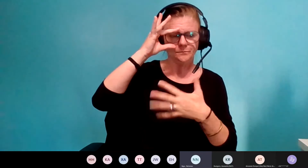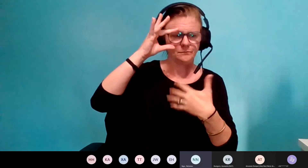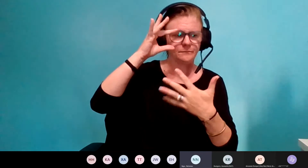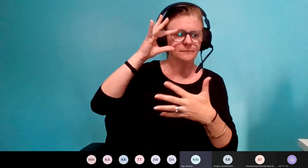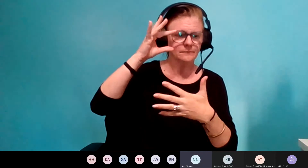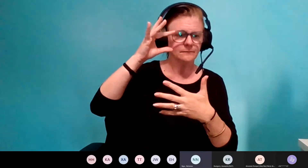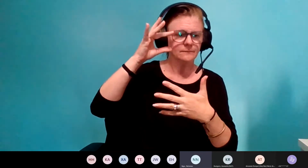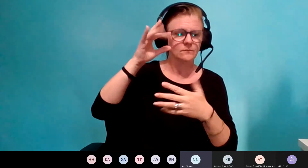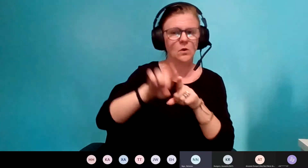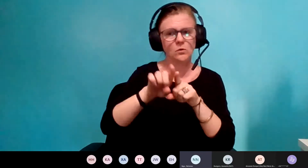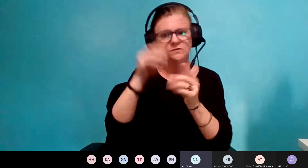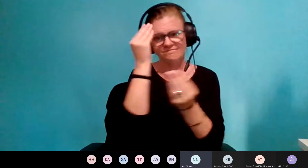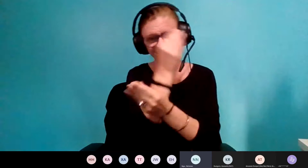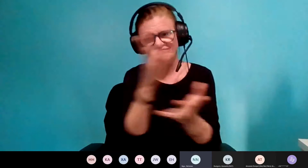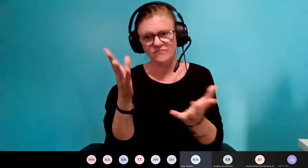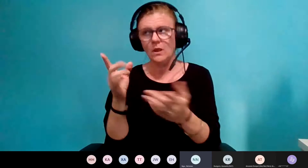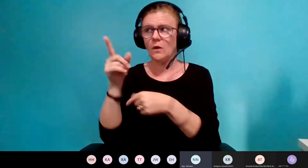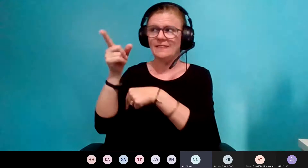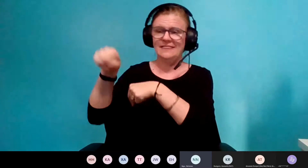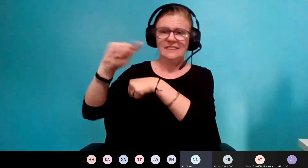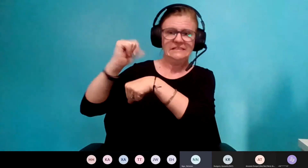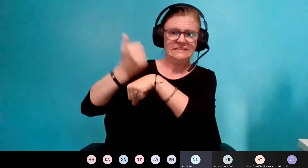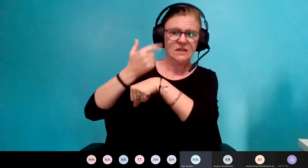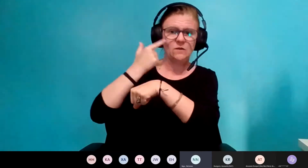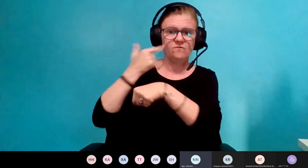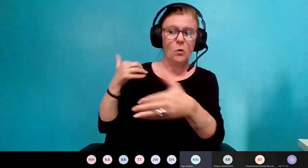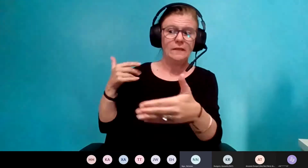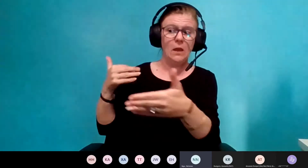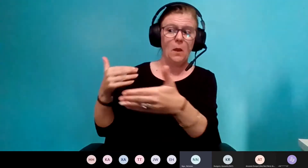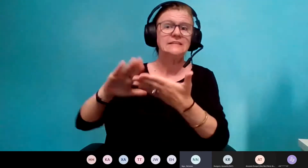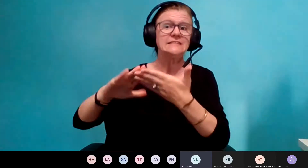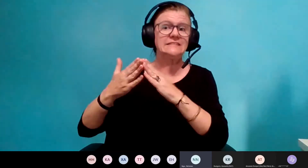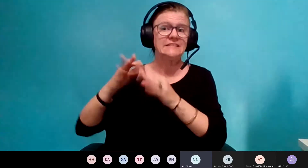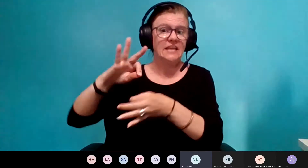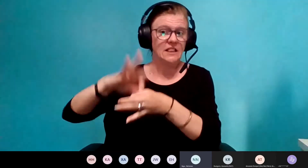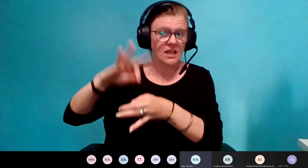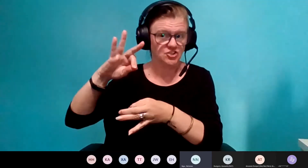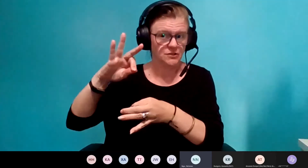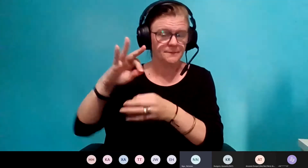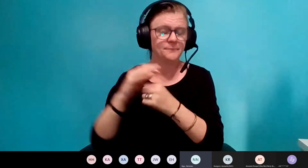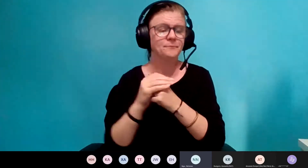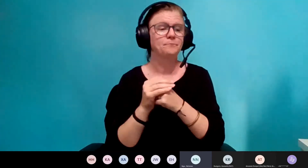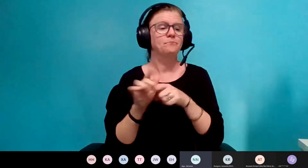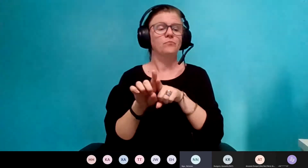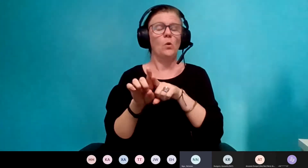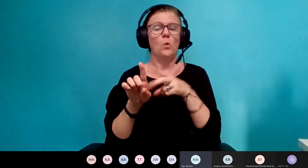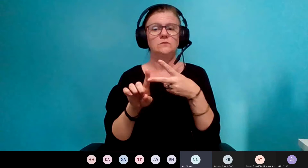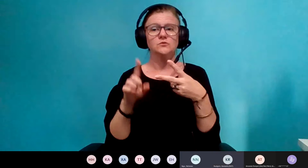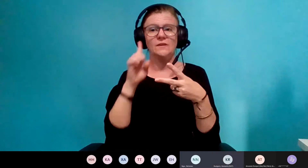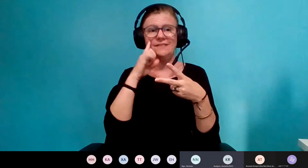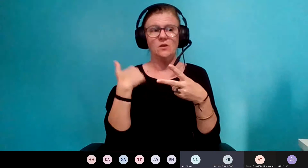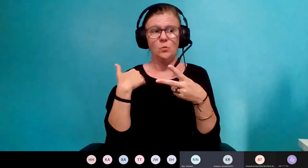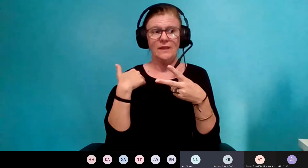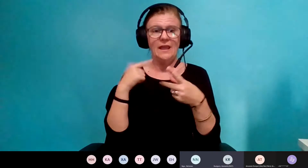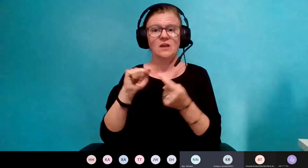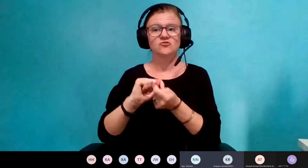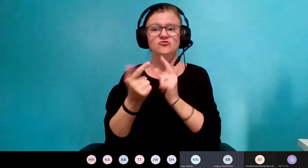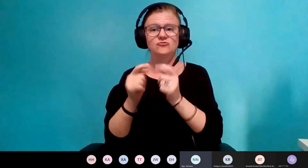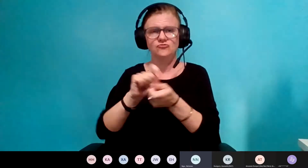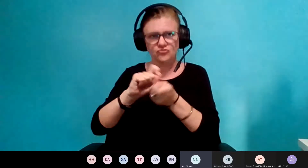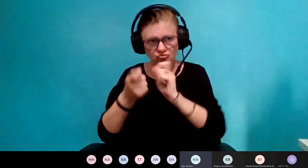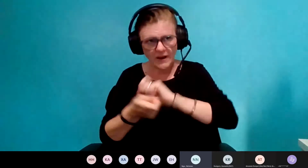updates on a lot of what they have set up for the upcoming city election. We also have, I believe, Transforming Community Safety